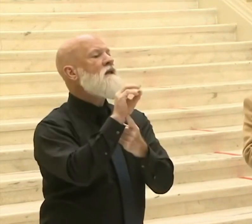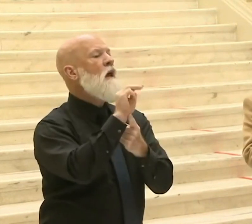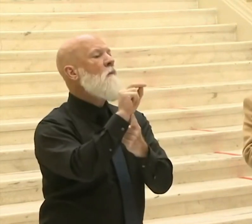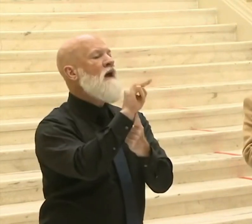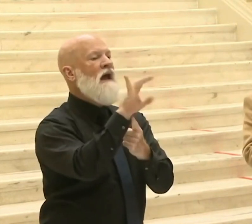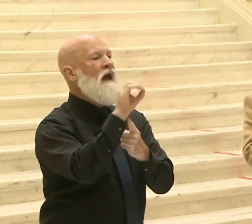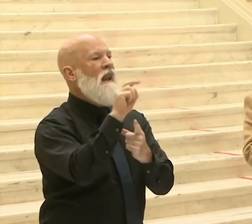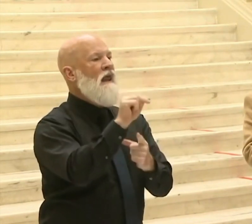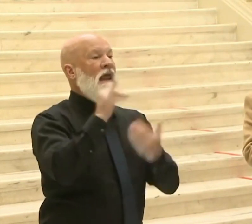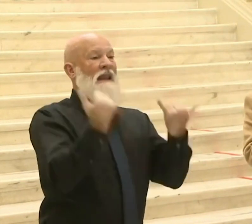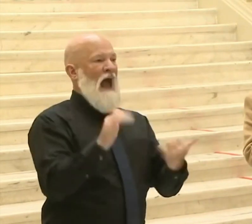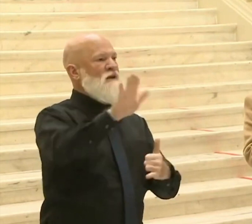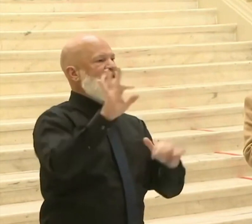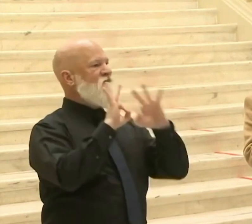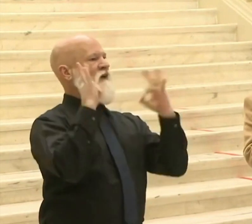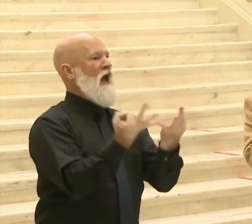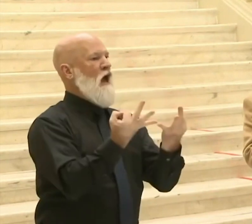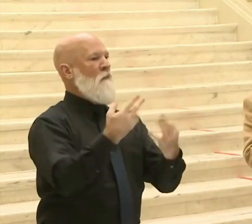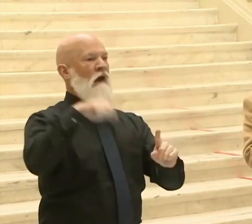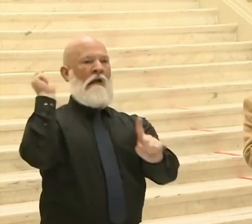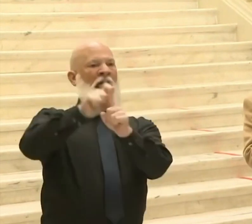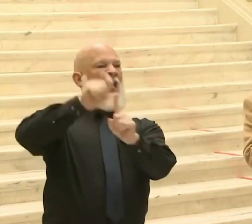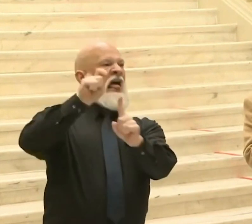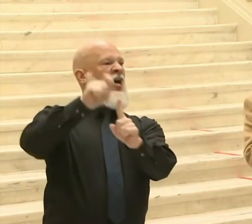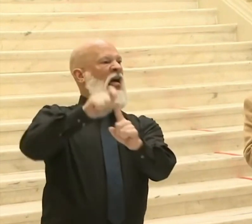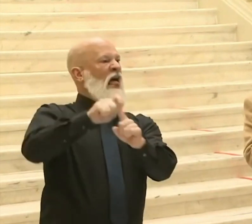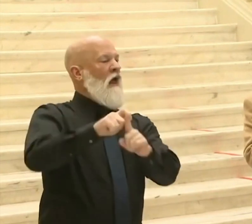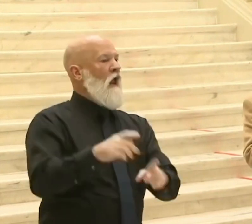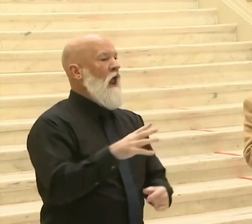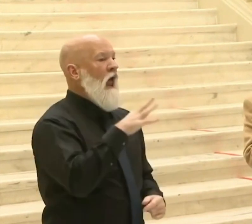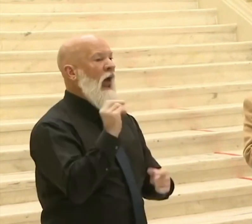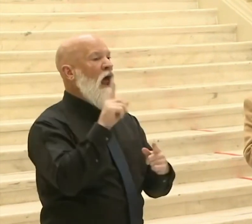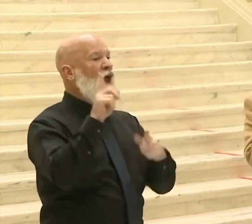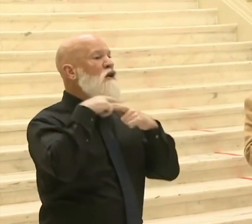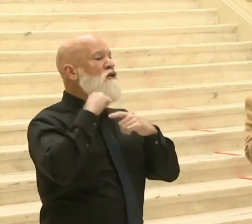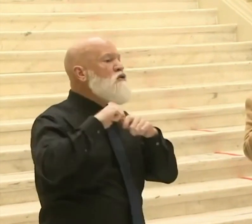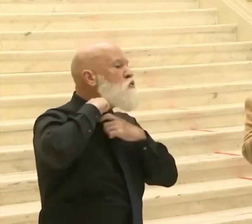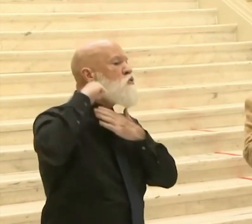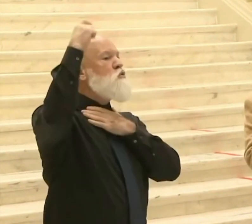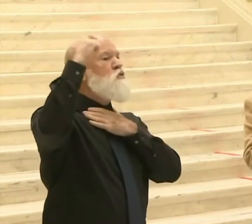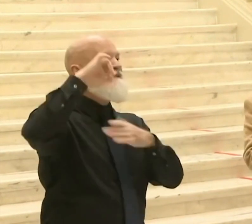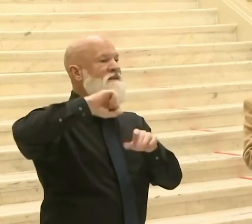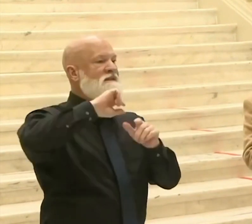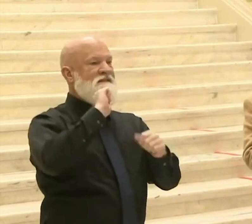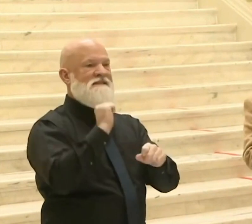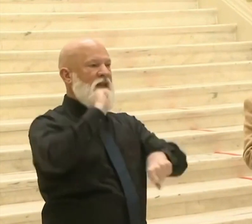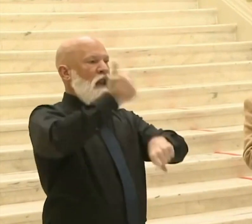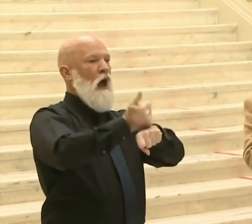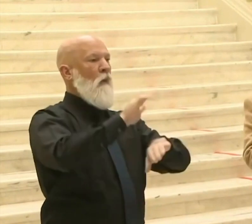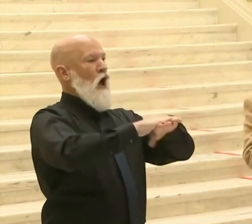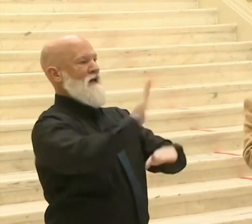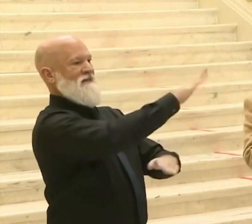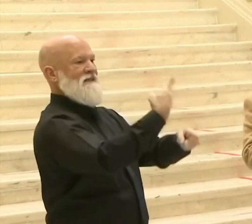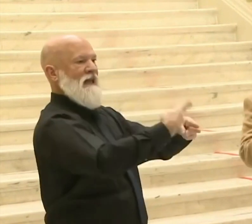now. There's a noose out there with his name on it. It's not right. I've got police protection outside my house.